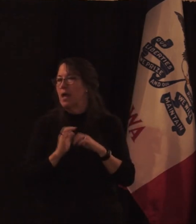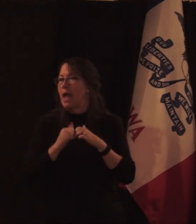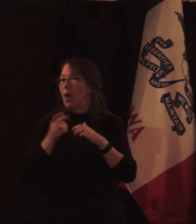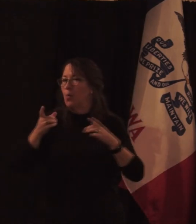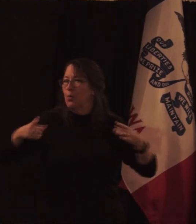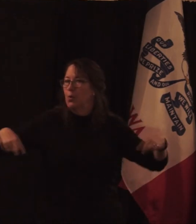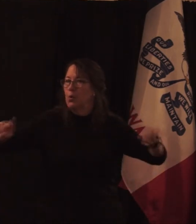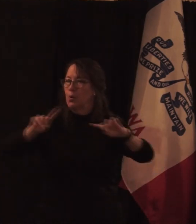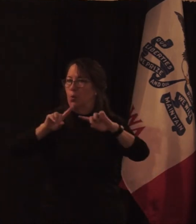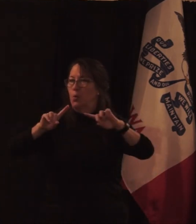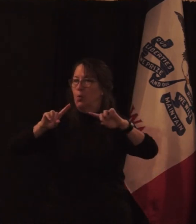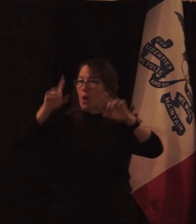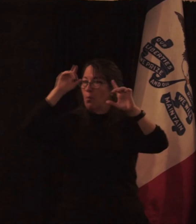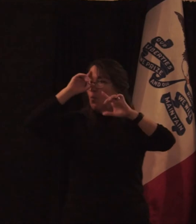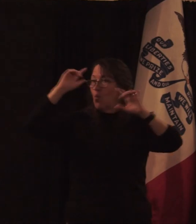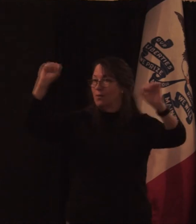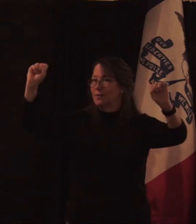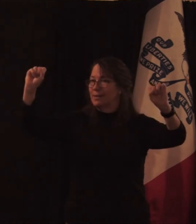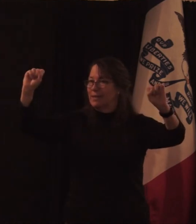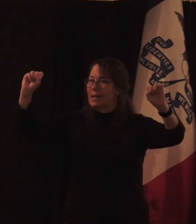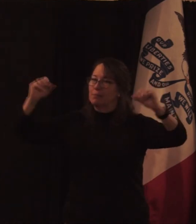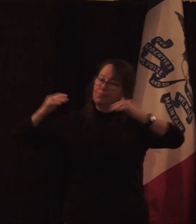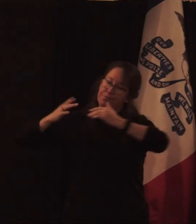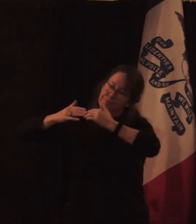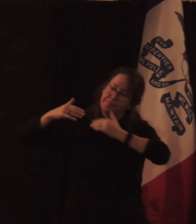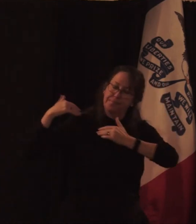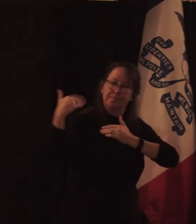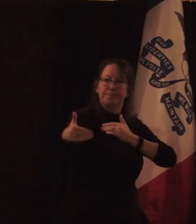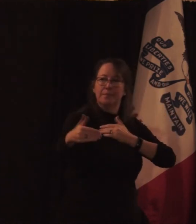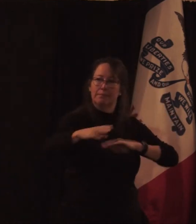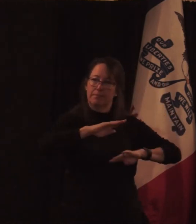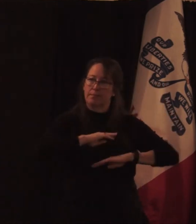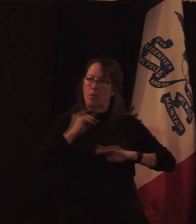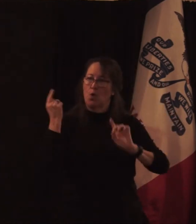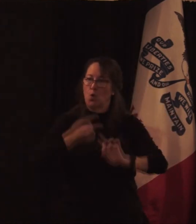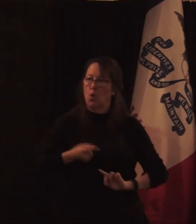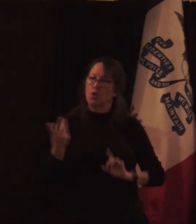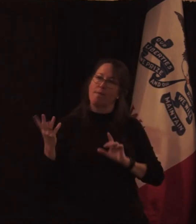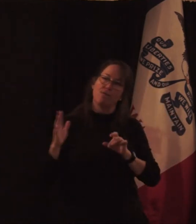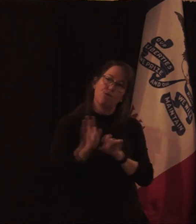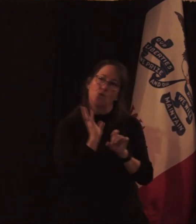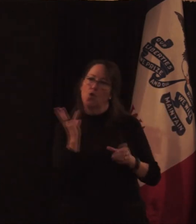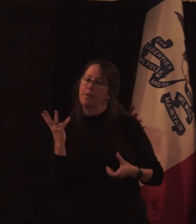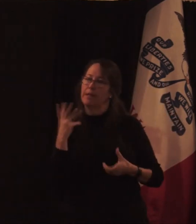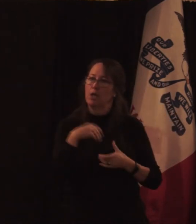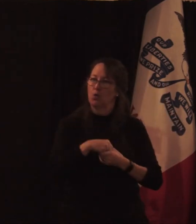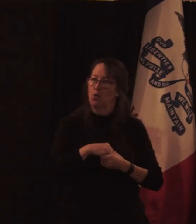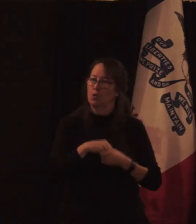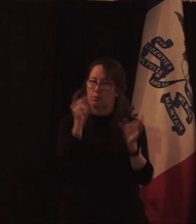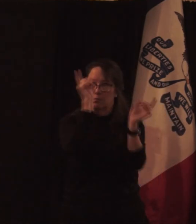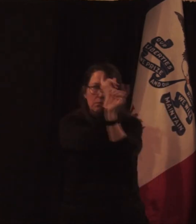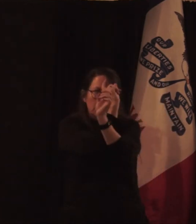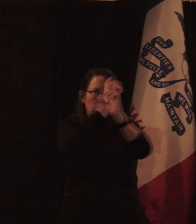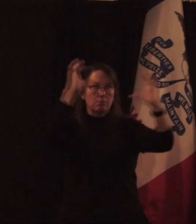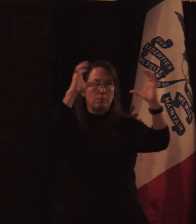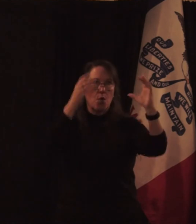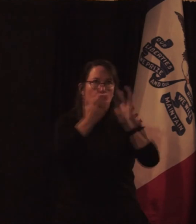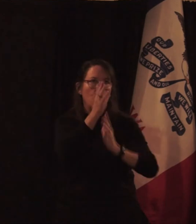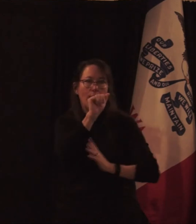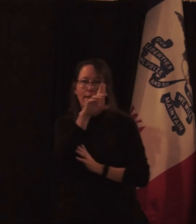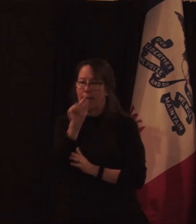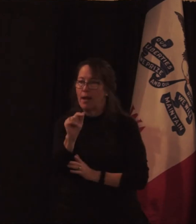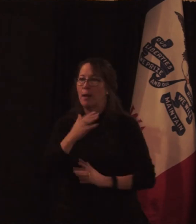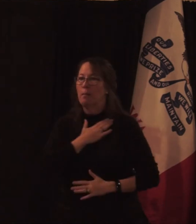How would you, as a president, accelerate meeting the goals of full inclusion envisioned by the ADA?